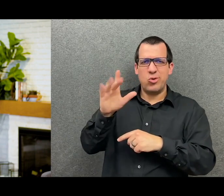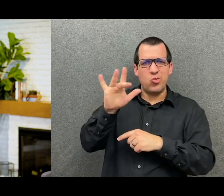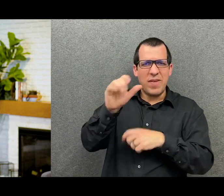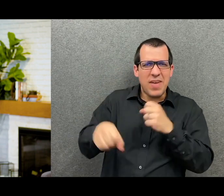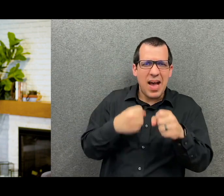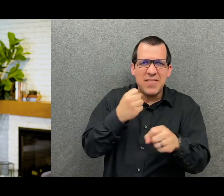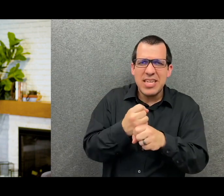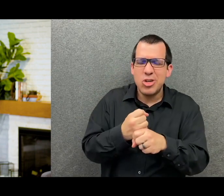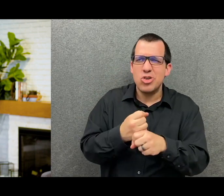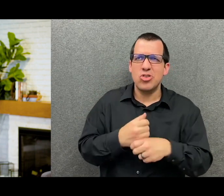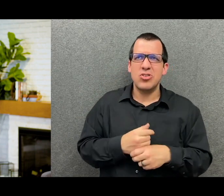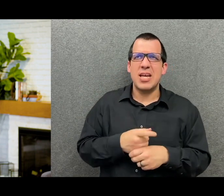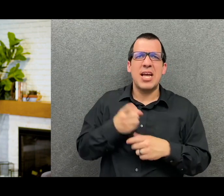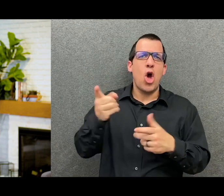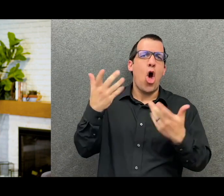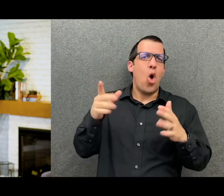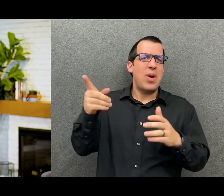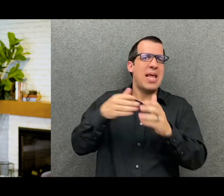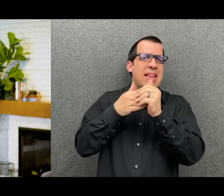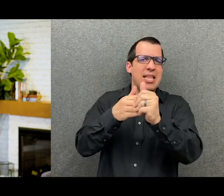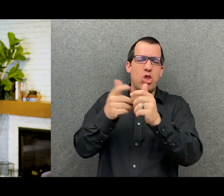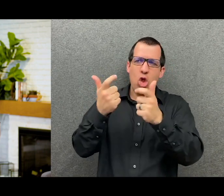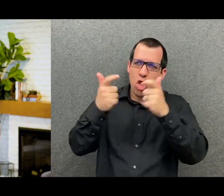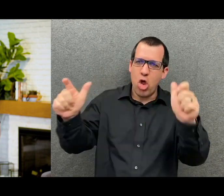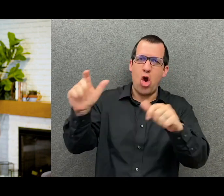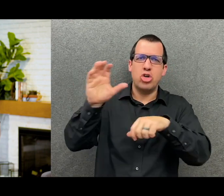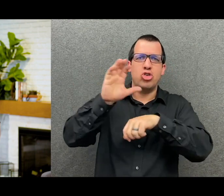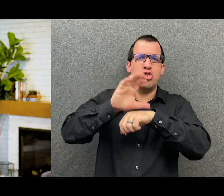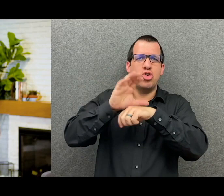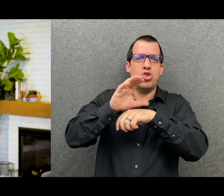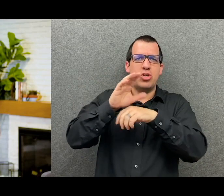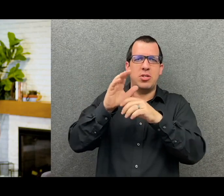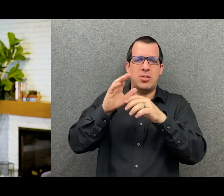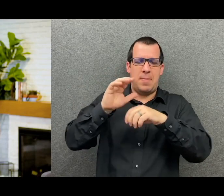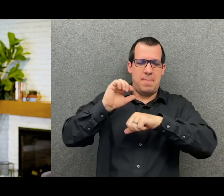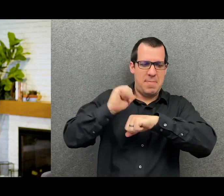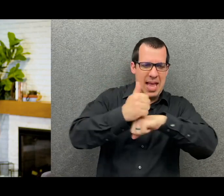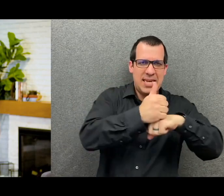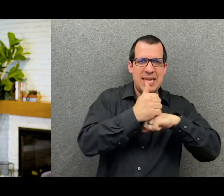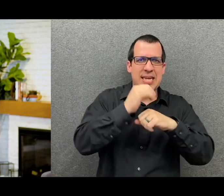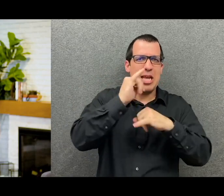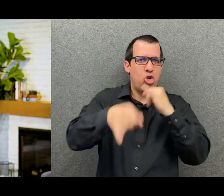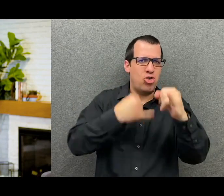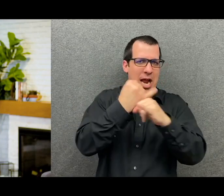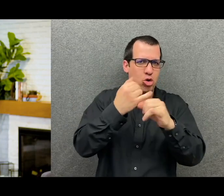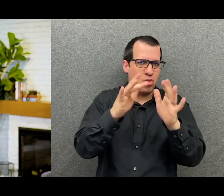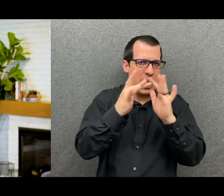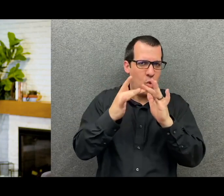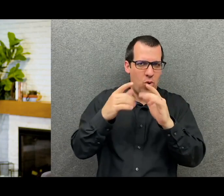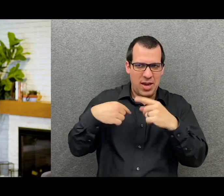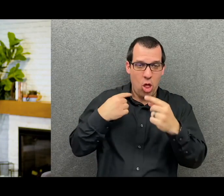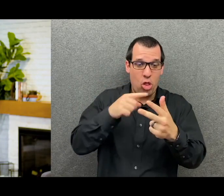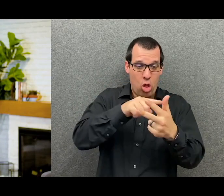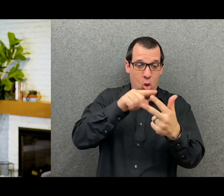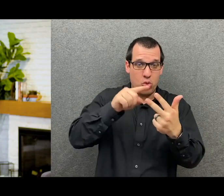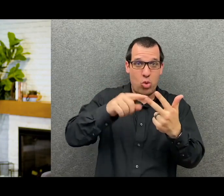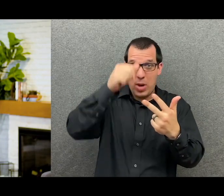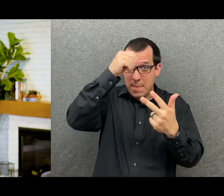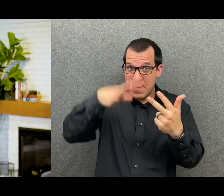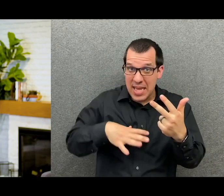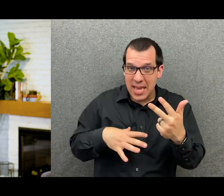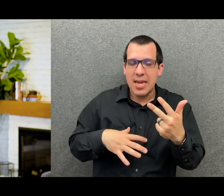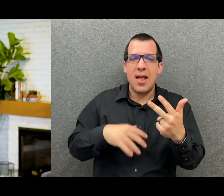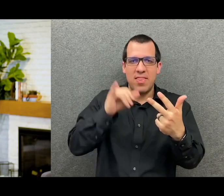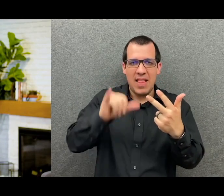for 25 years. He already leads the largest church planting international network on the planet.